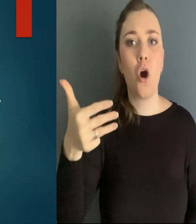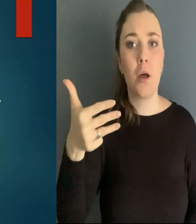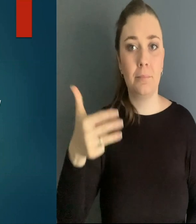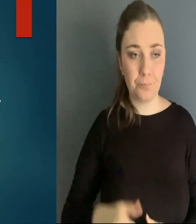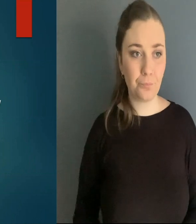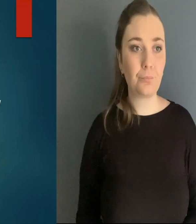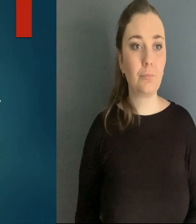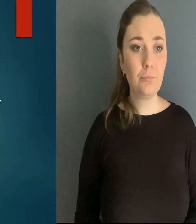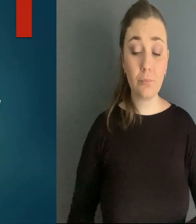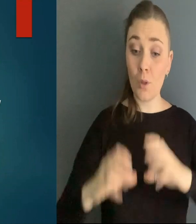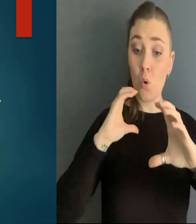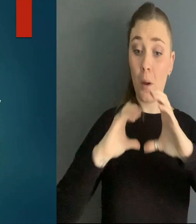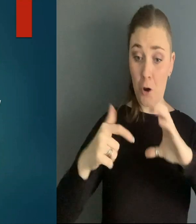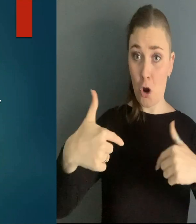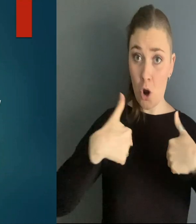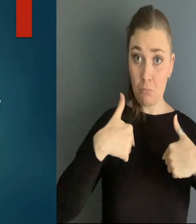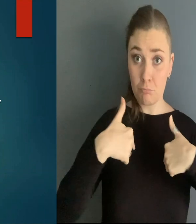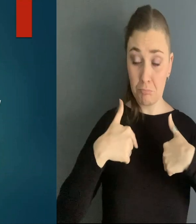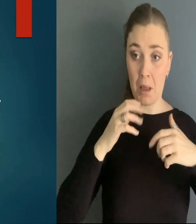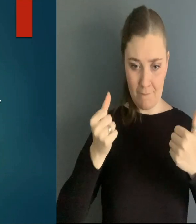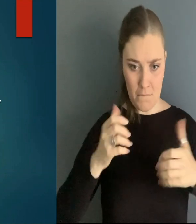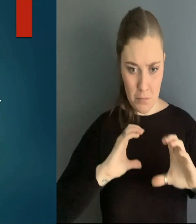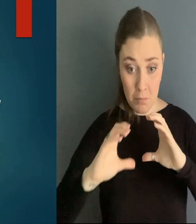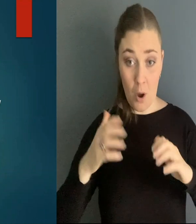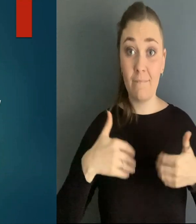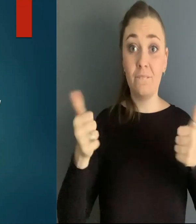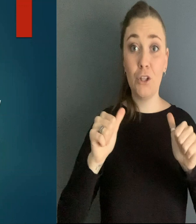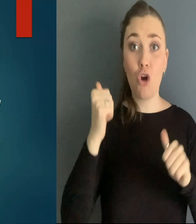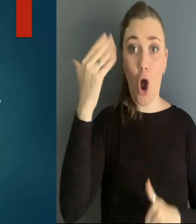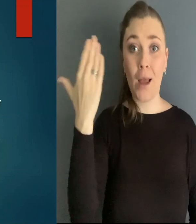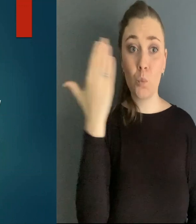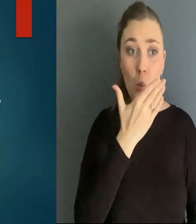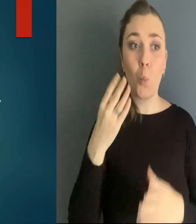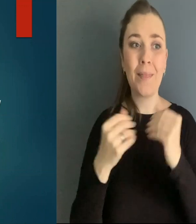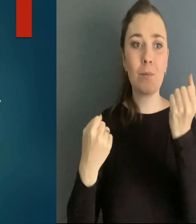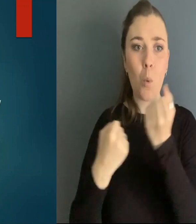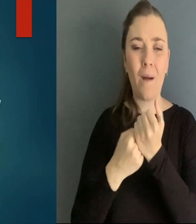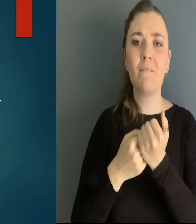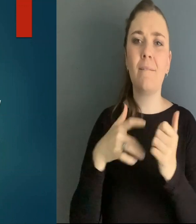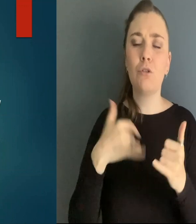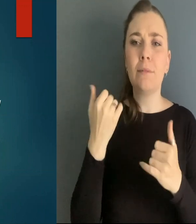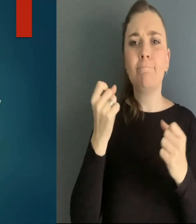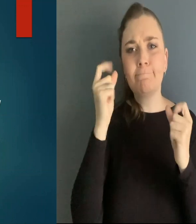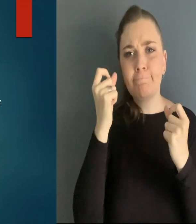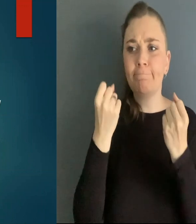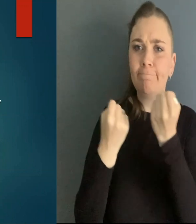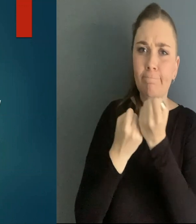with the means of communication i managed to complete high school with the support of empathic school staff